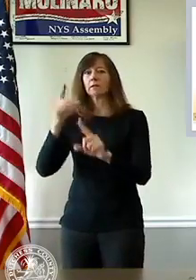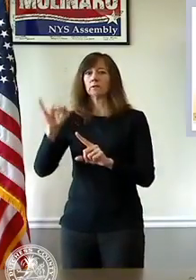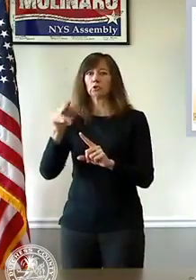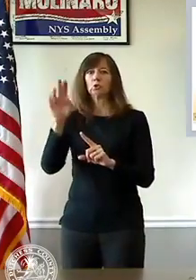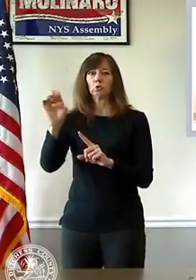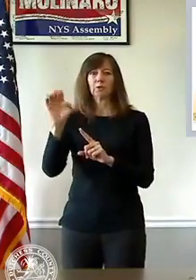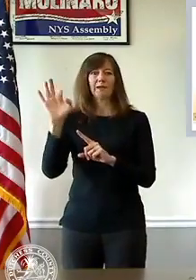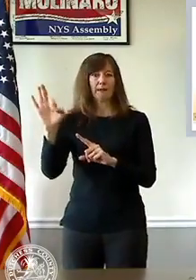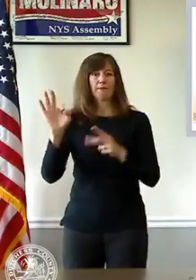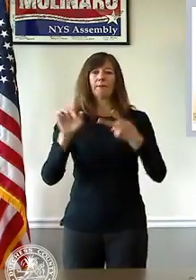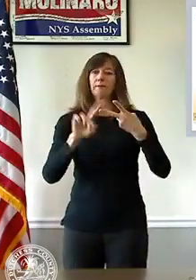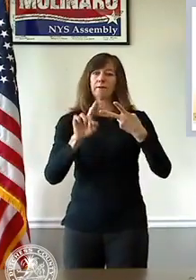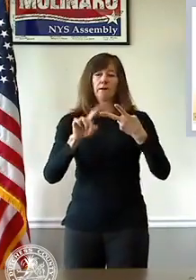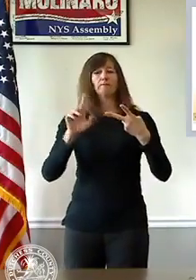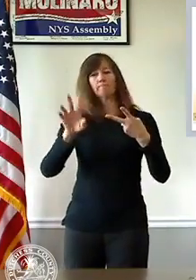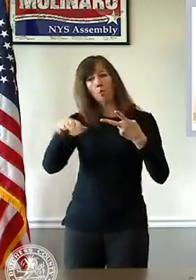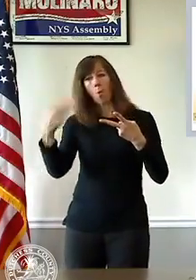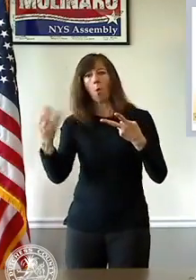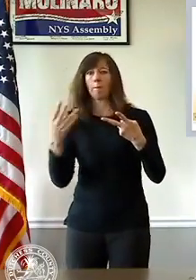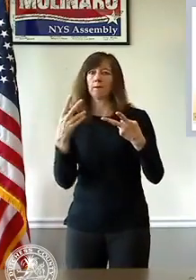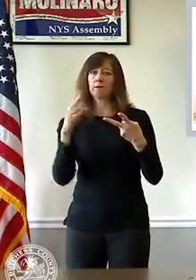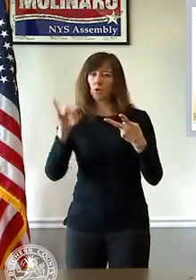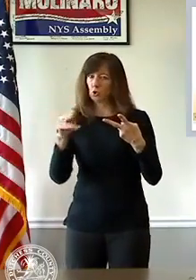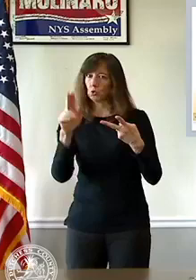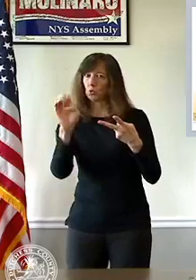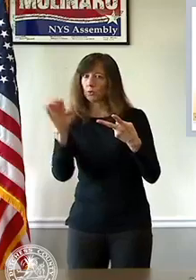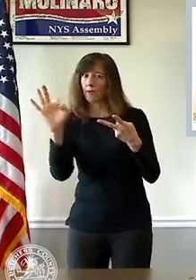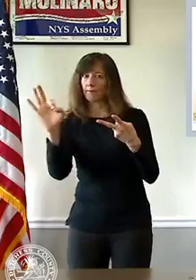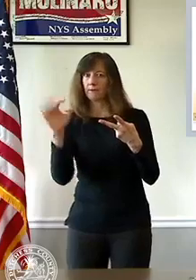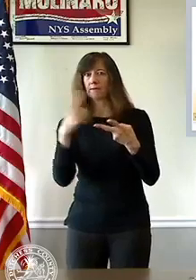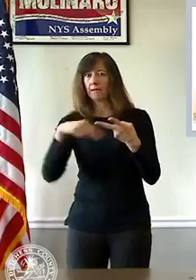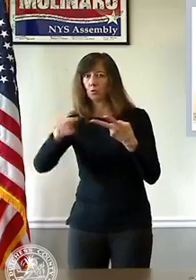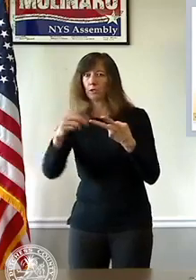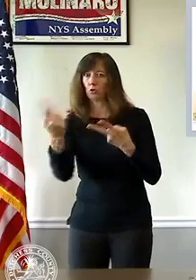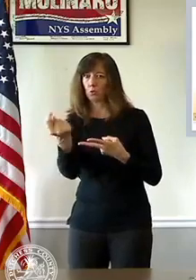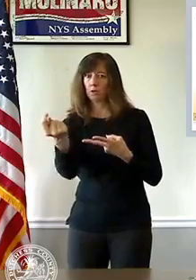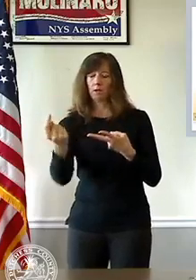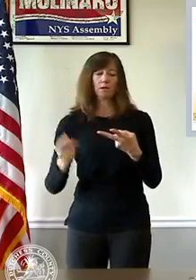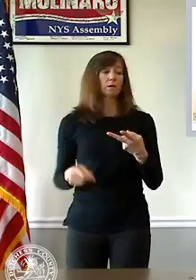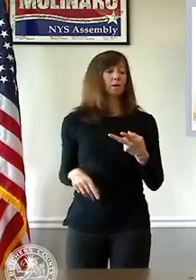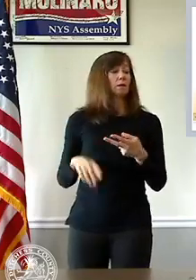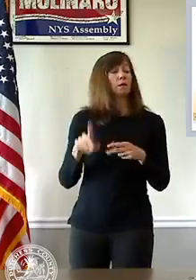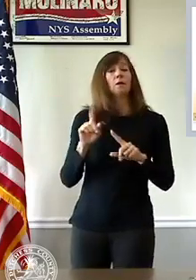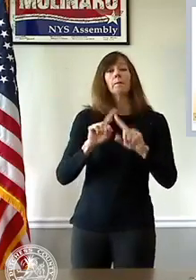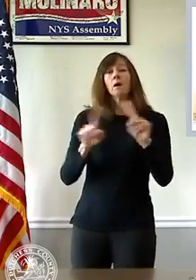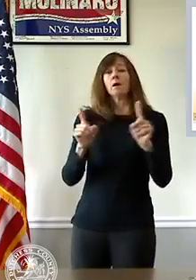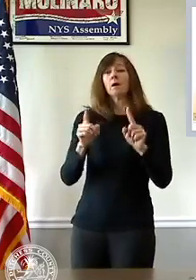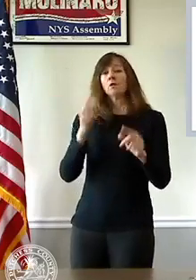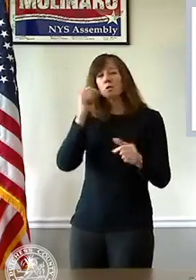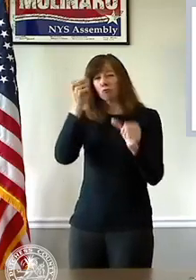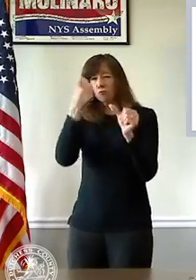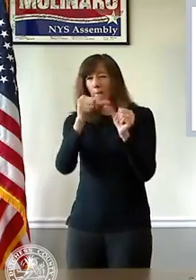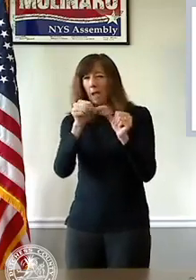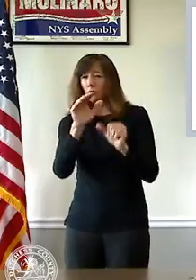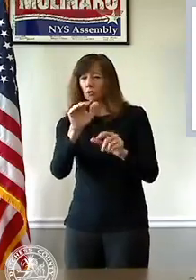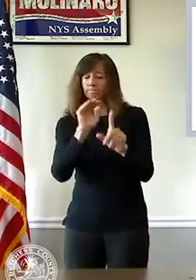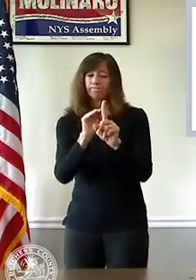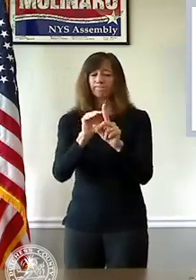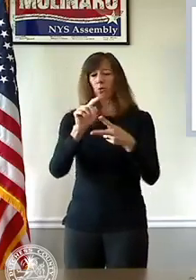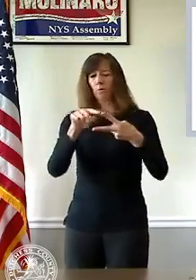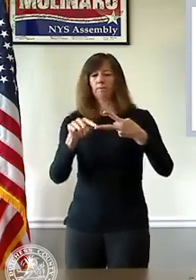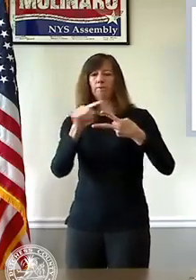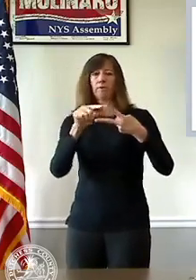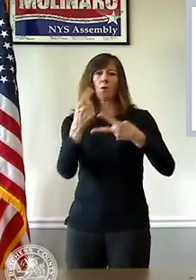let's go to, as a reminder, what phase 2 and phase 1 looks like. So the